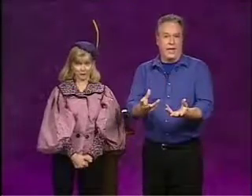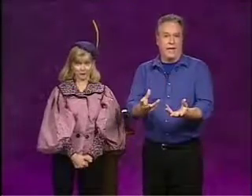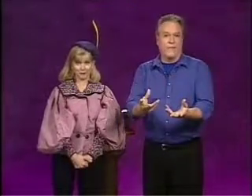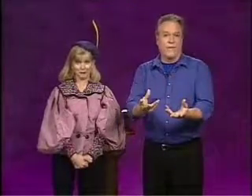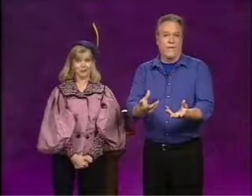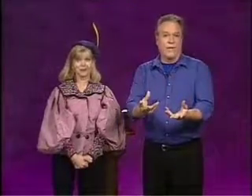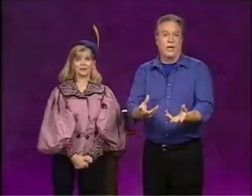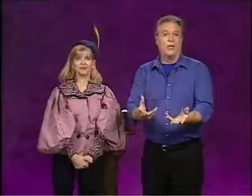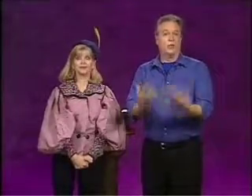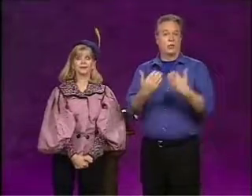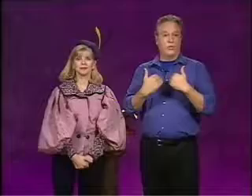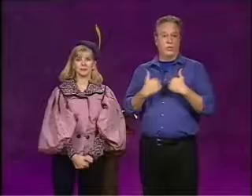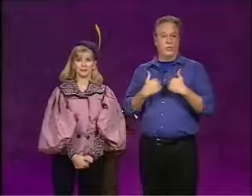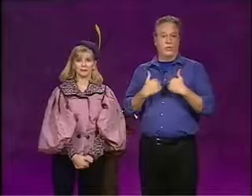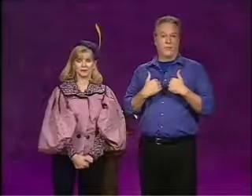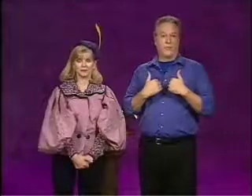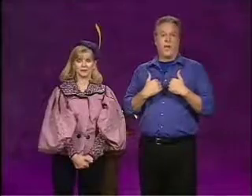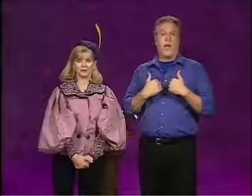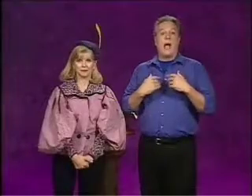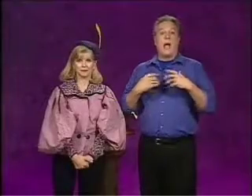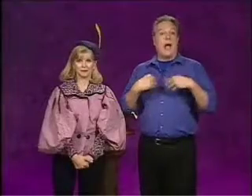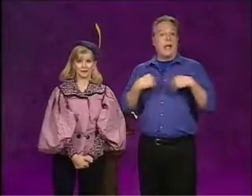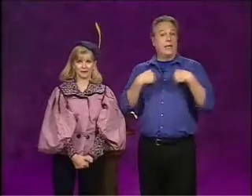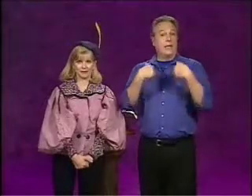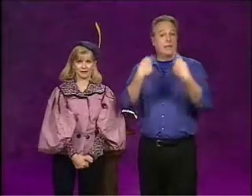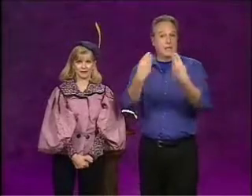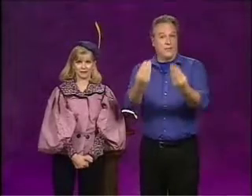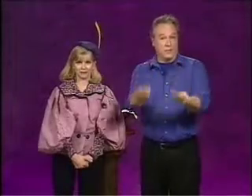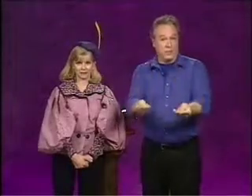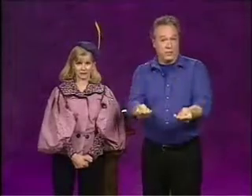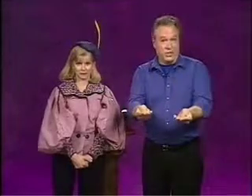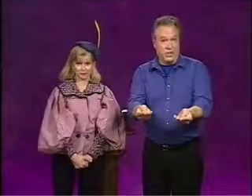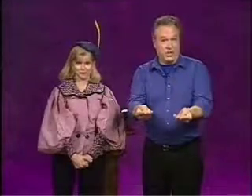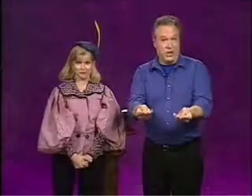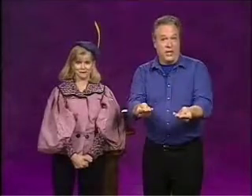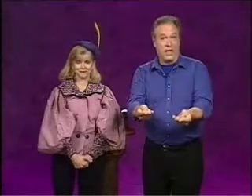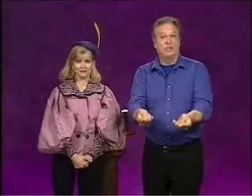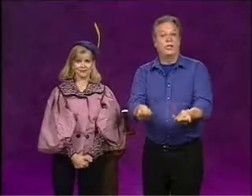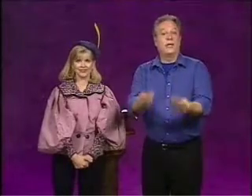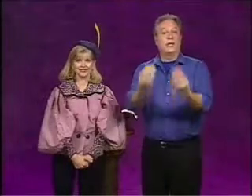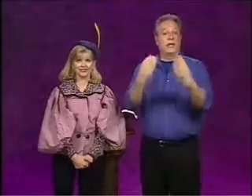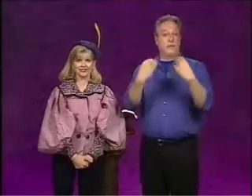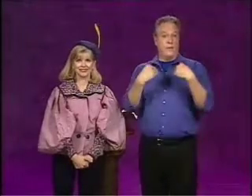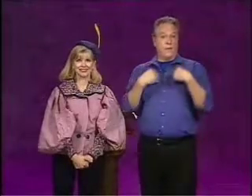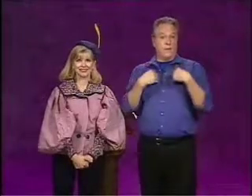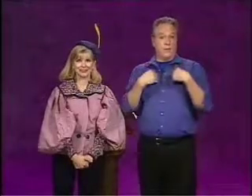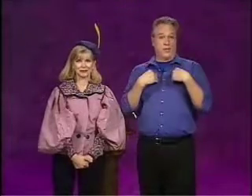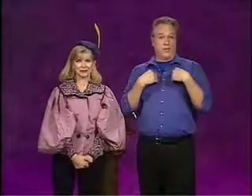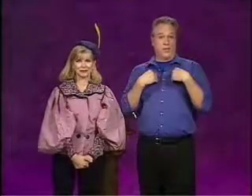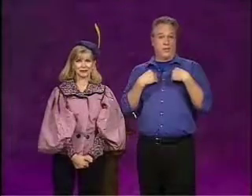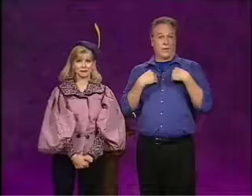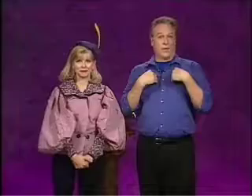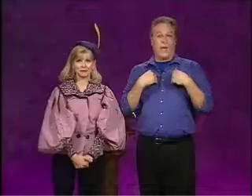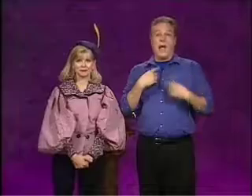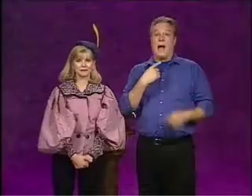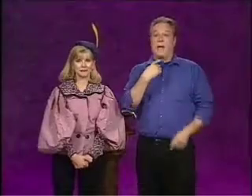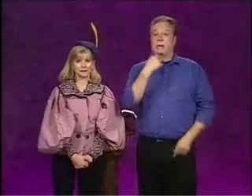and from Jane to you. I give something to Jane, she gives me something. I